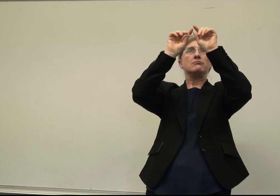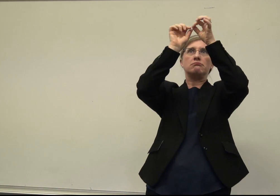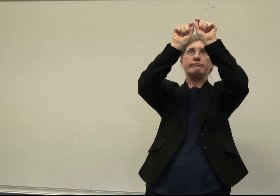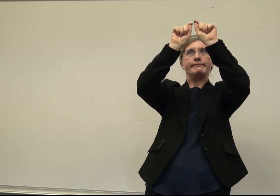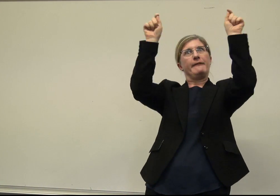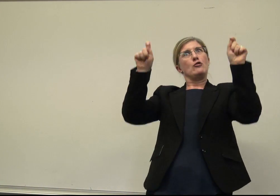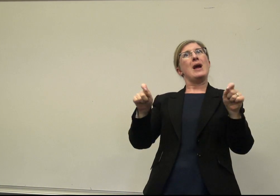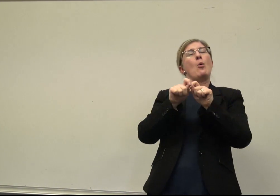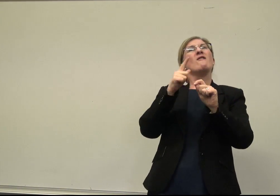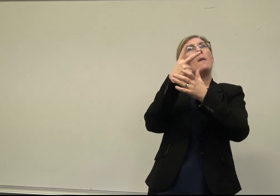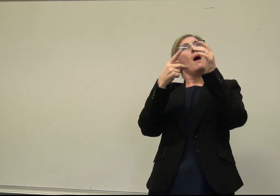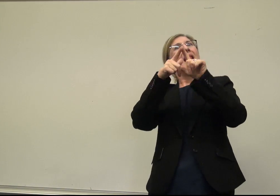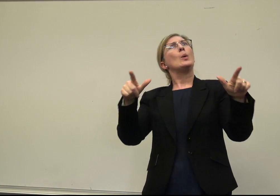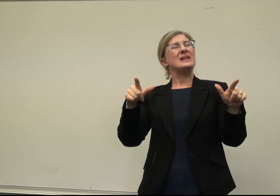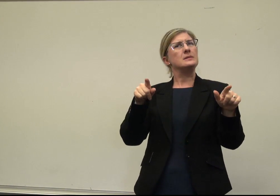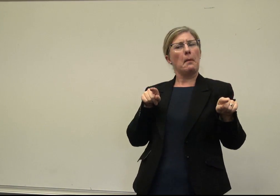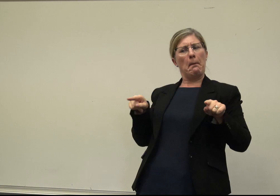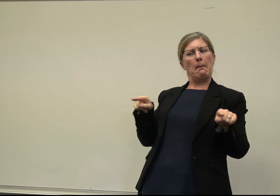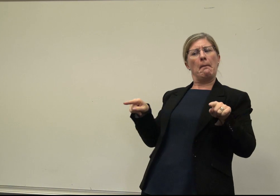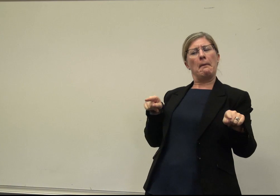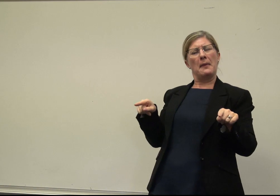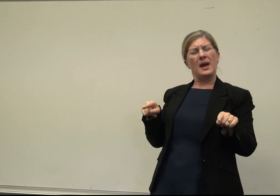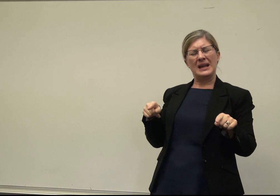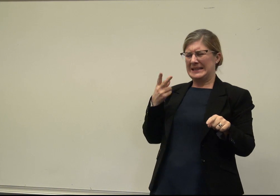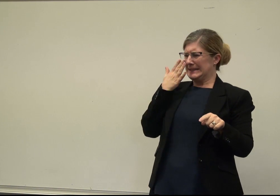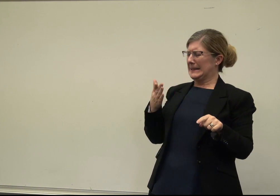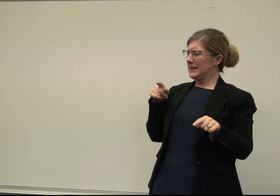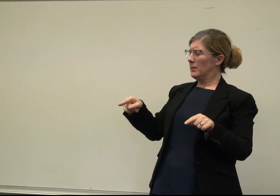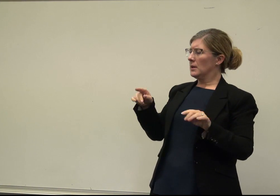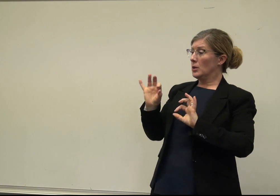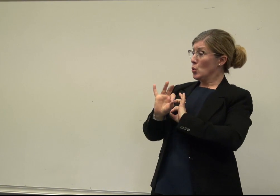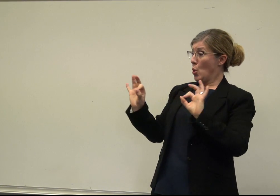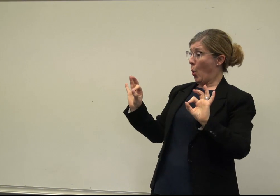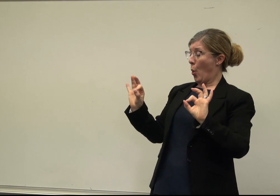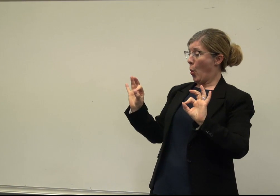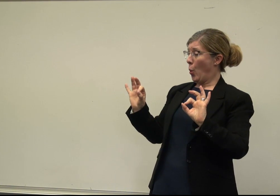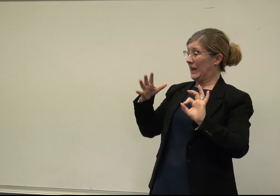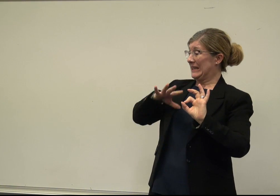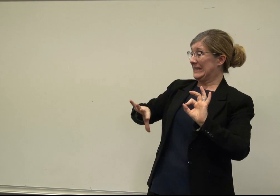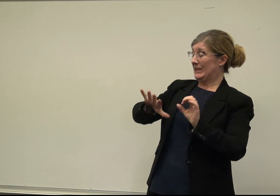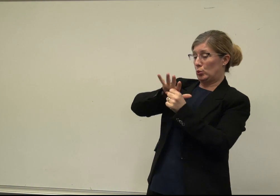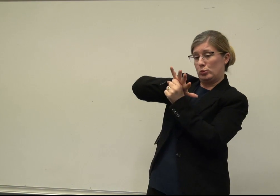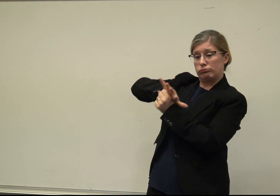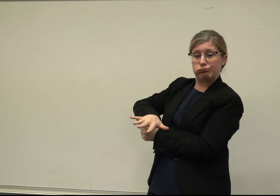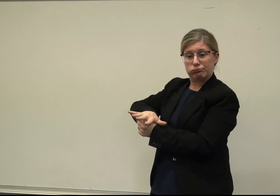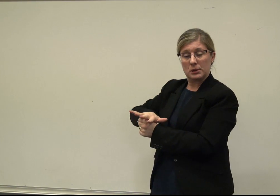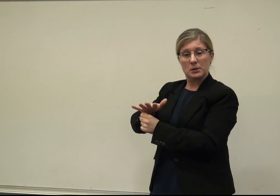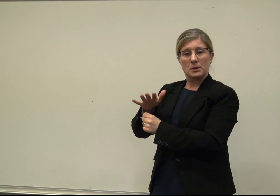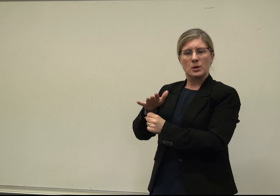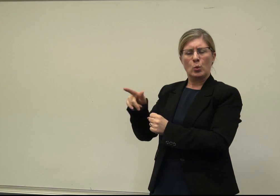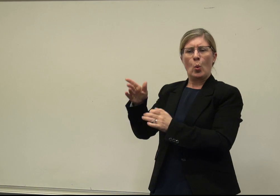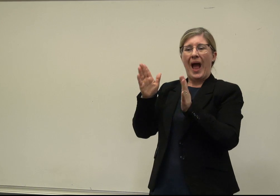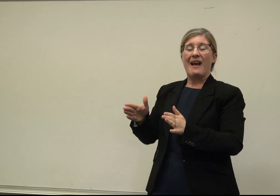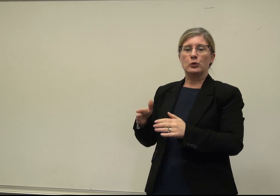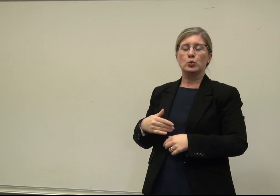if there is no constraint, then there is no need to stick to one